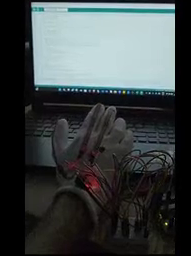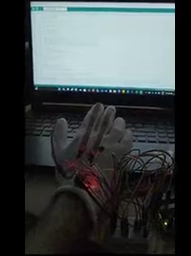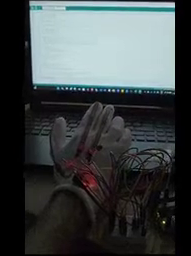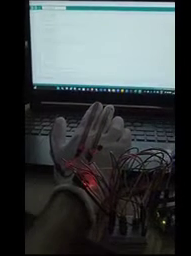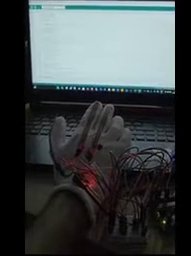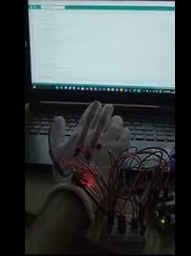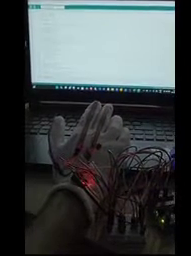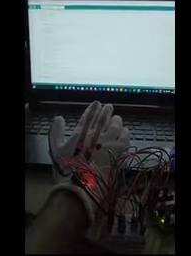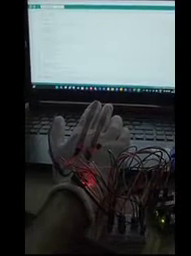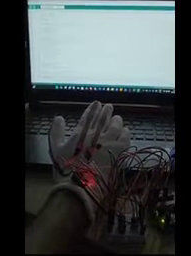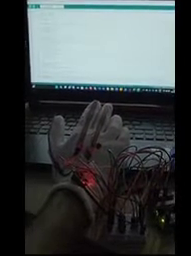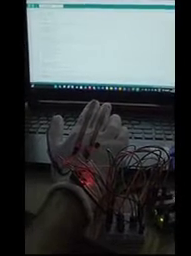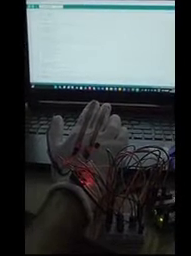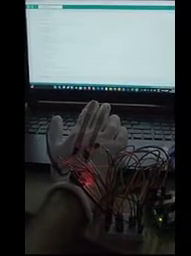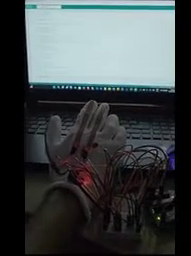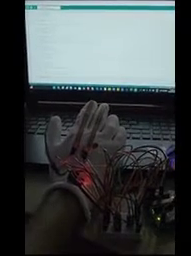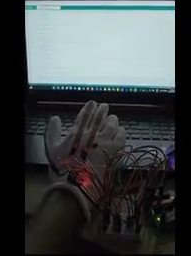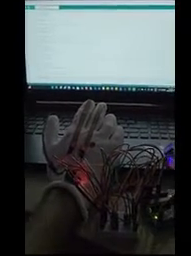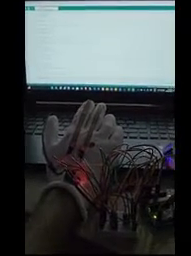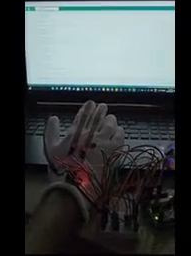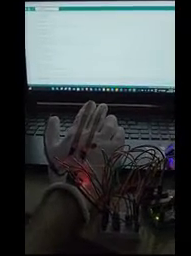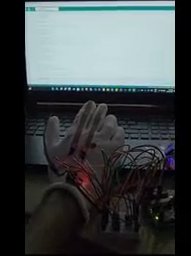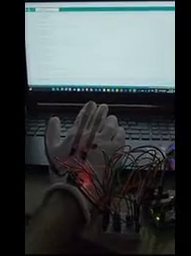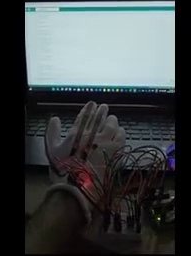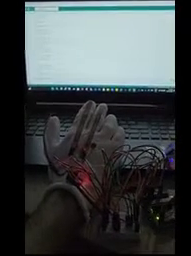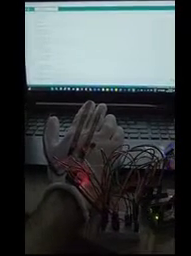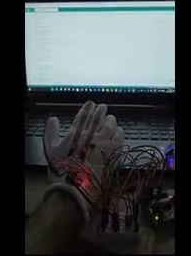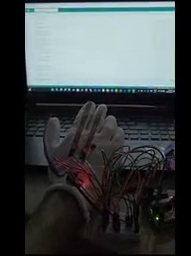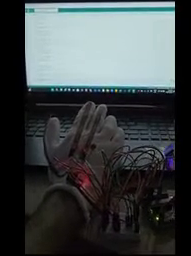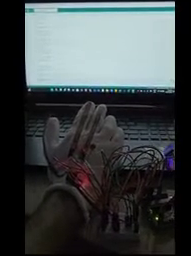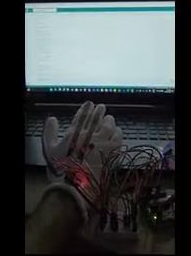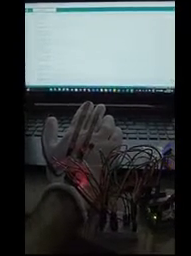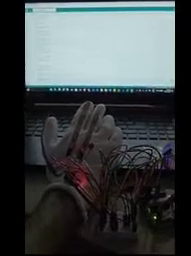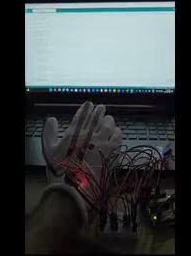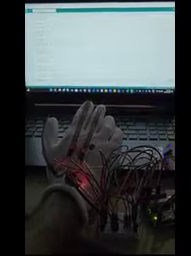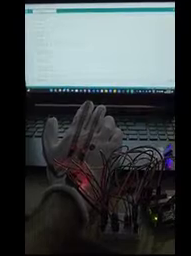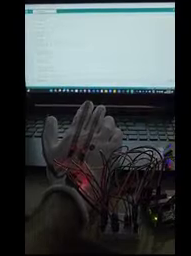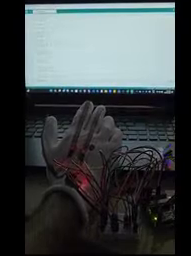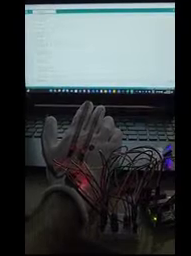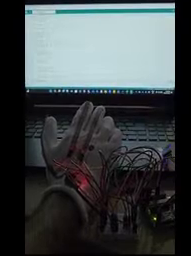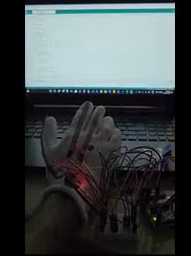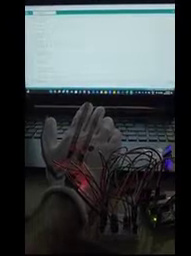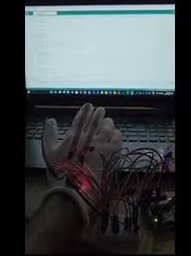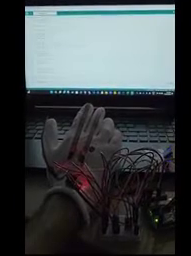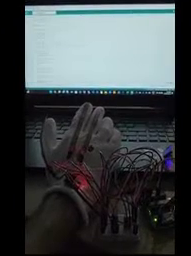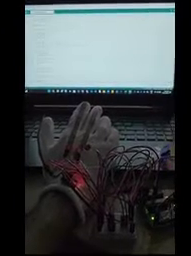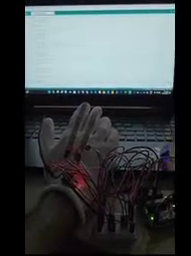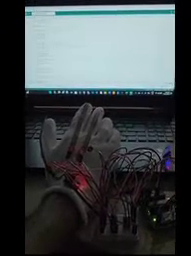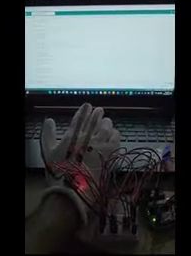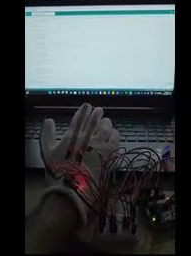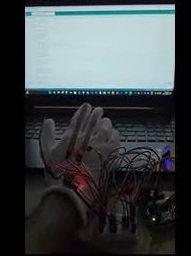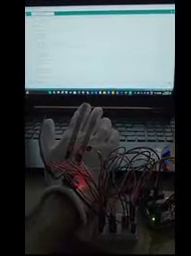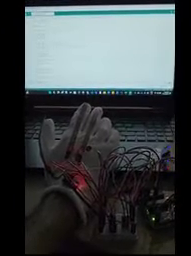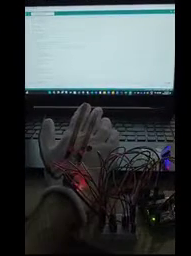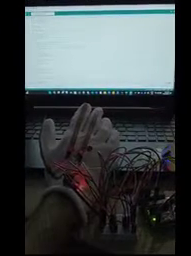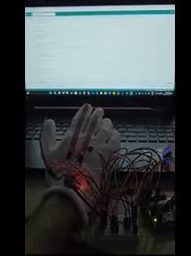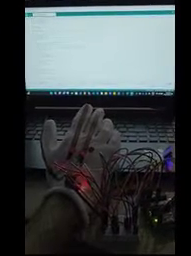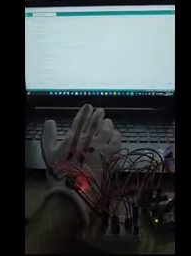Hello, in this video I'm going to showcase my FYRP project, which is a smart glove that translates sign language into human understandable